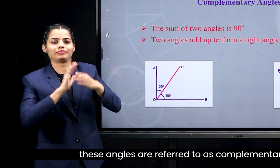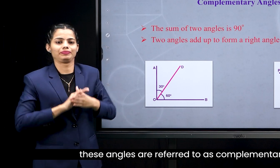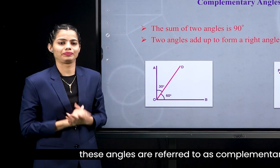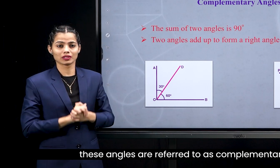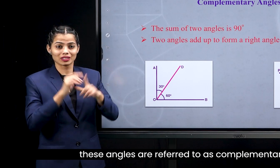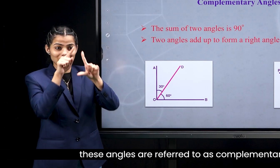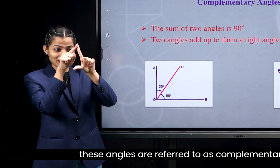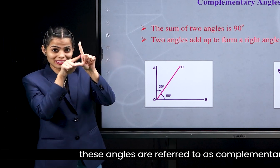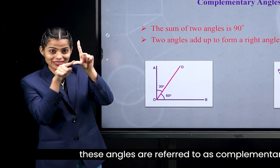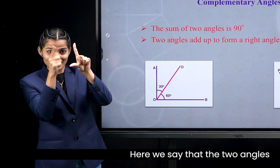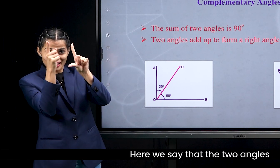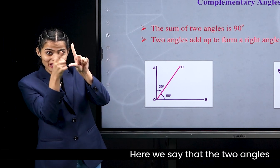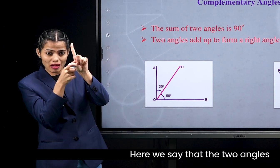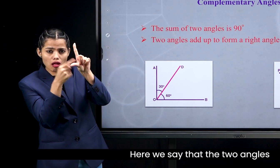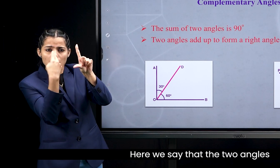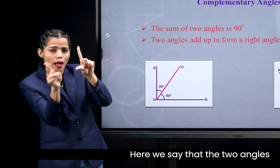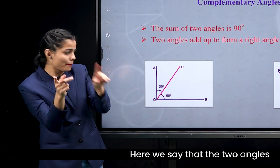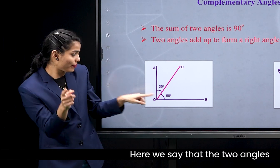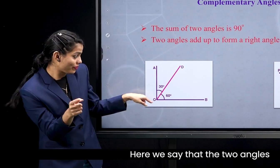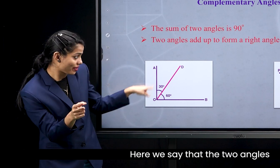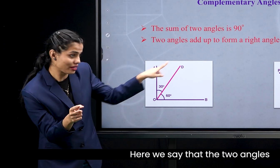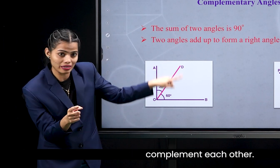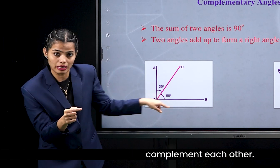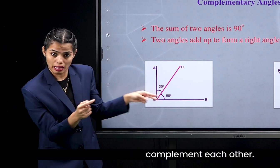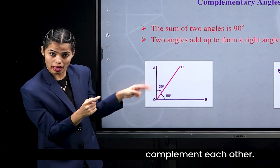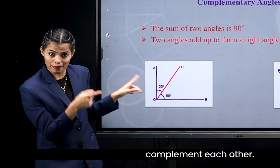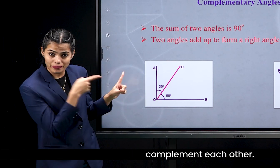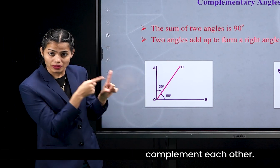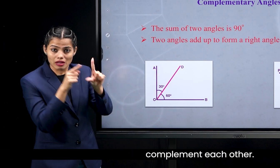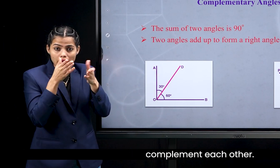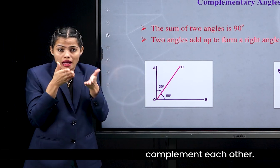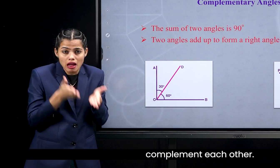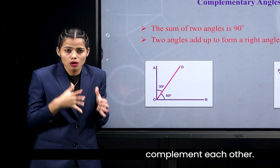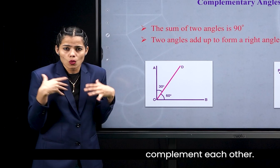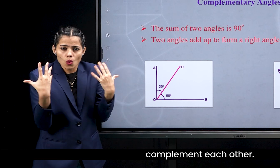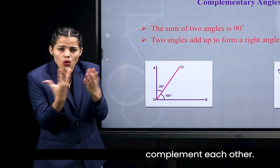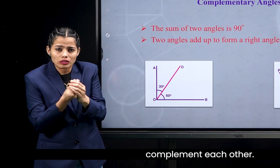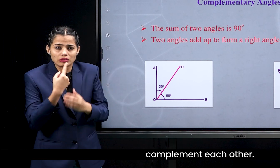angles. Here we say that the two angles complement each other.